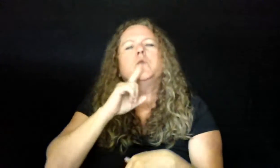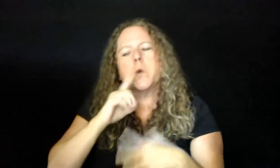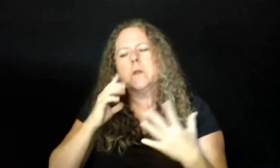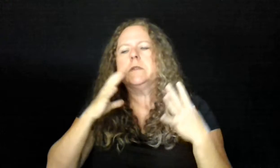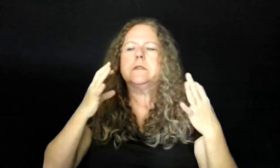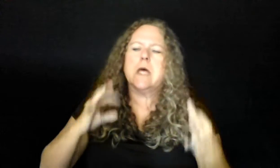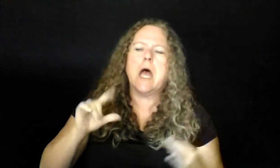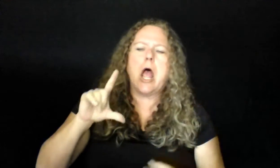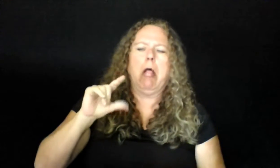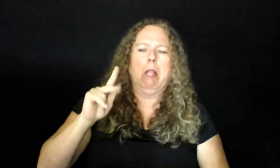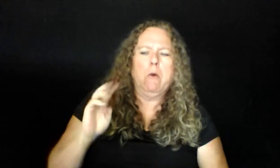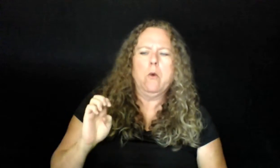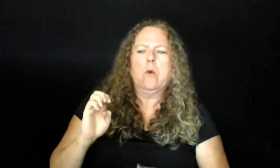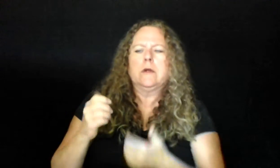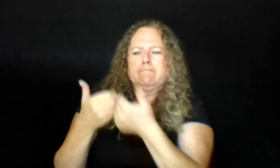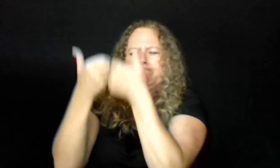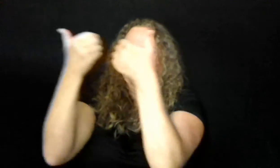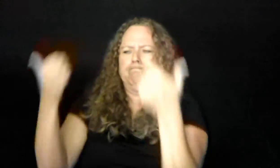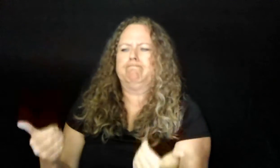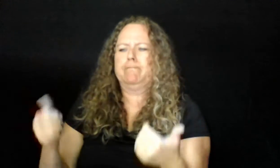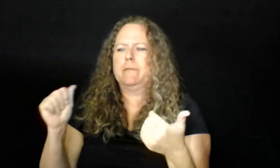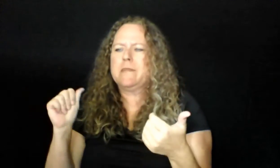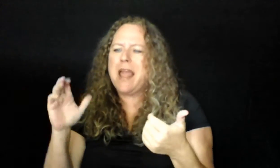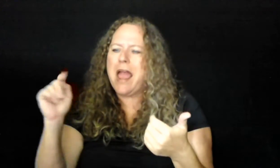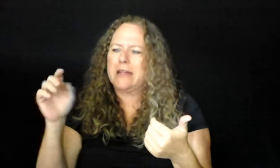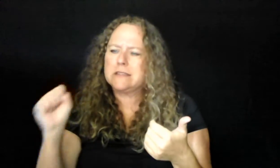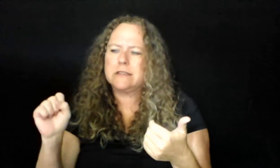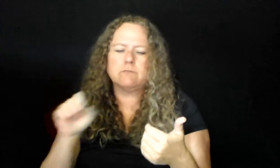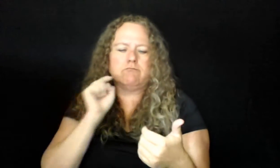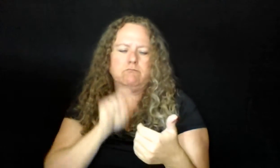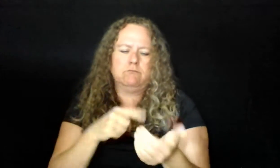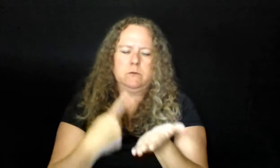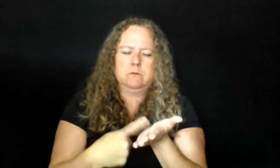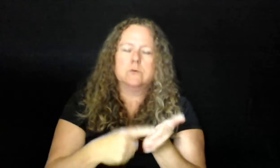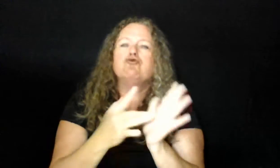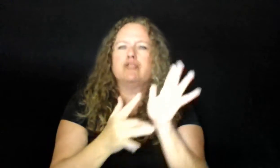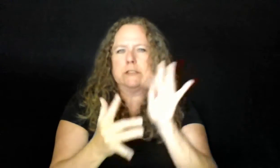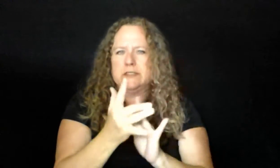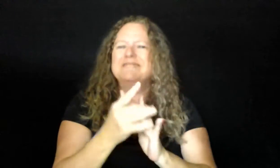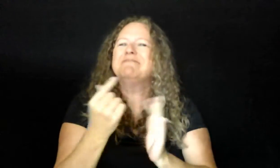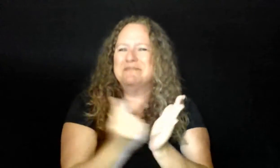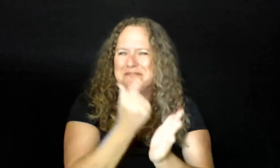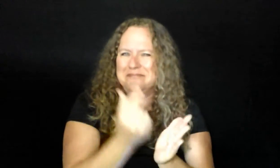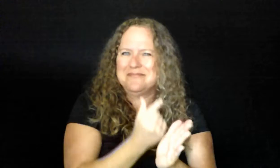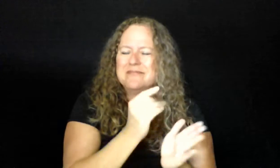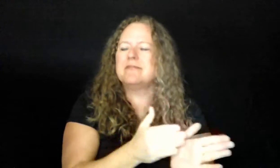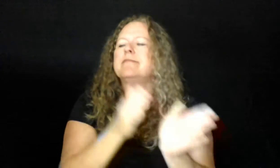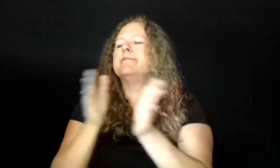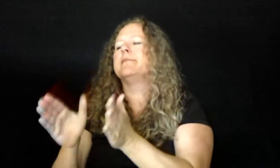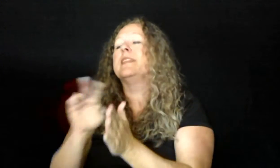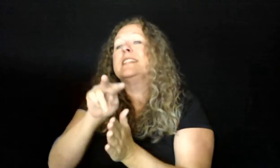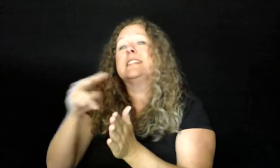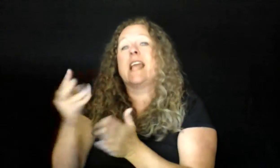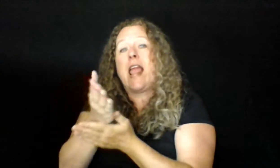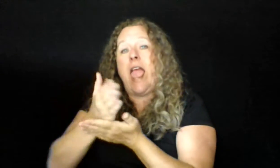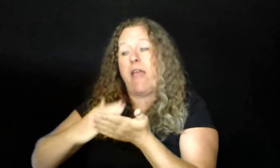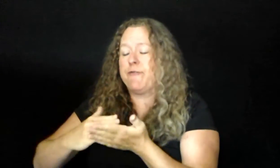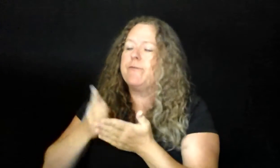cut it in half so that the first half that talks about Jesus is in the gospels, and the second half that talks about the early Christian church is